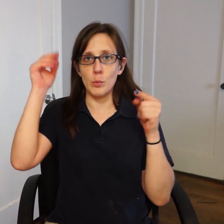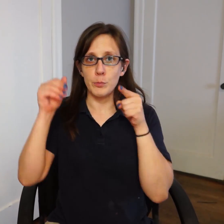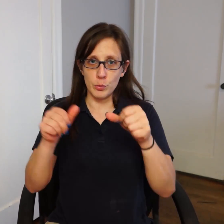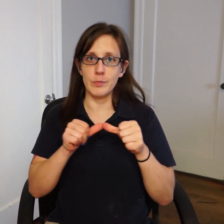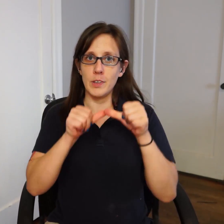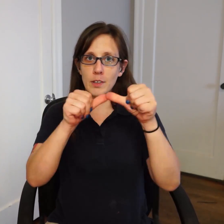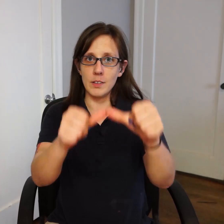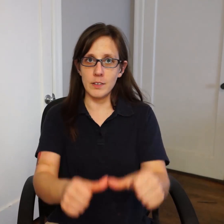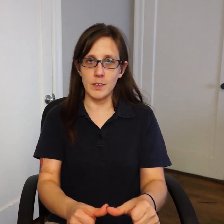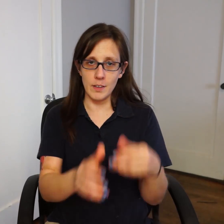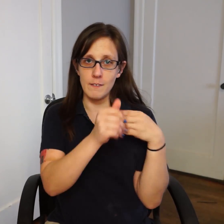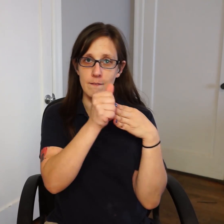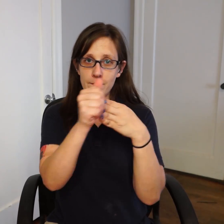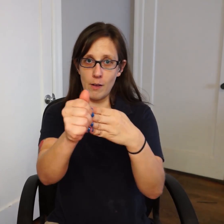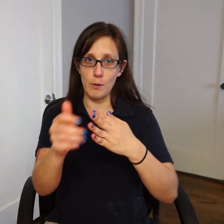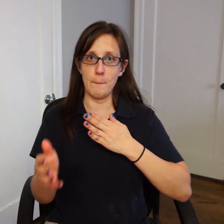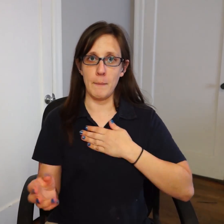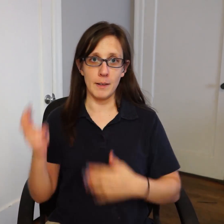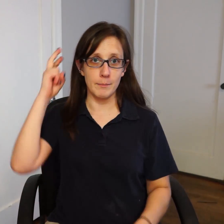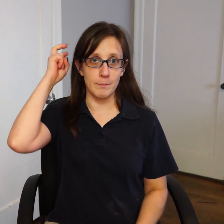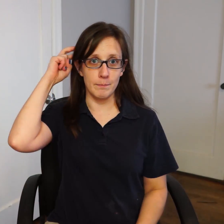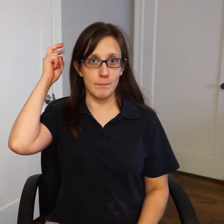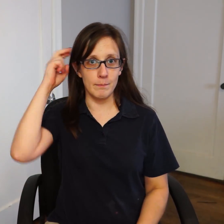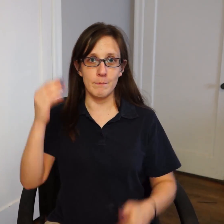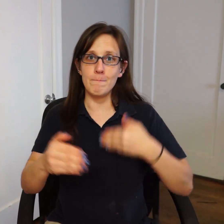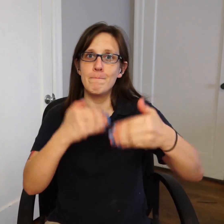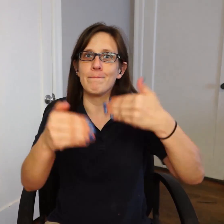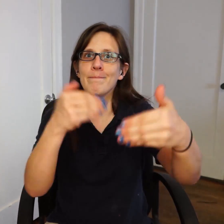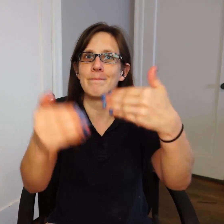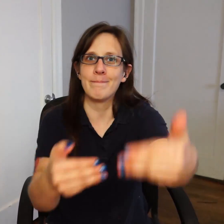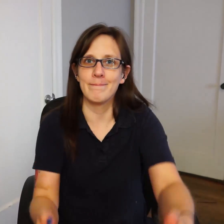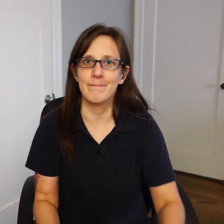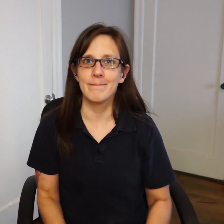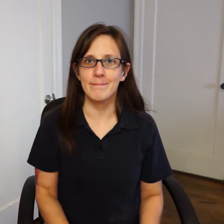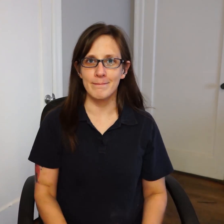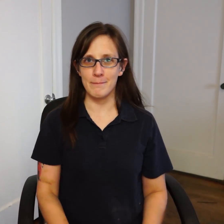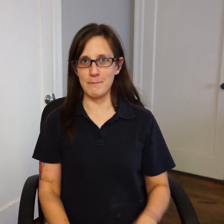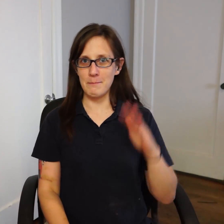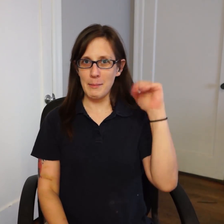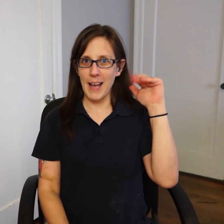continue to follow me on my cochlear implant journey, and see you later. Bye!